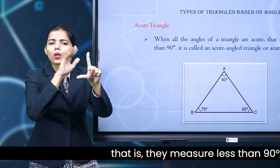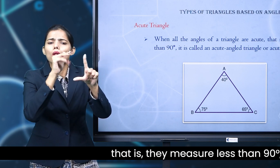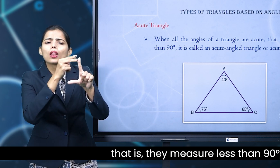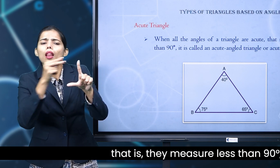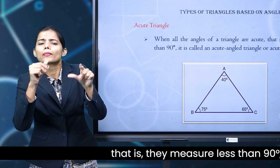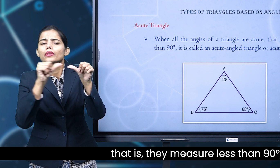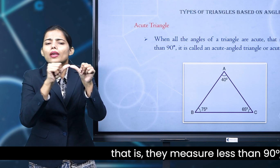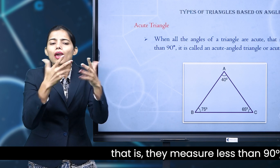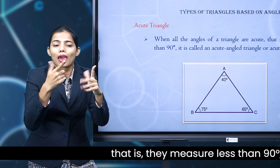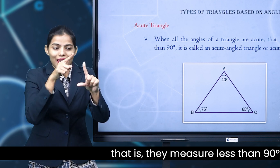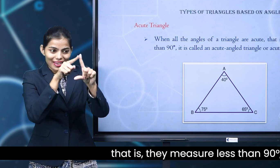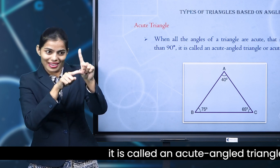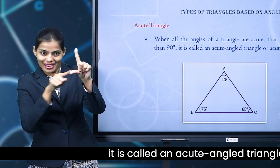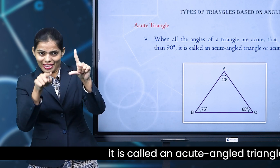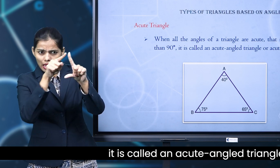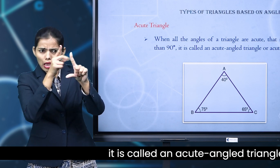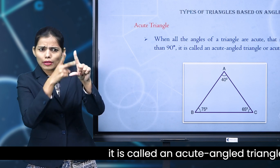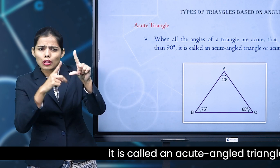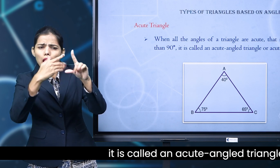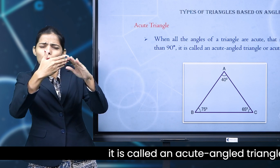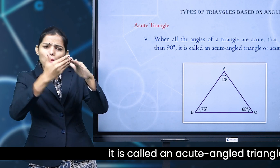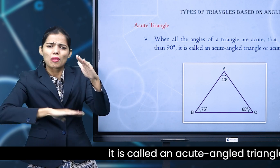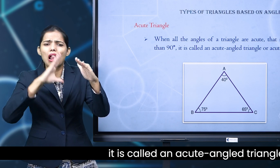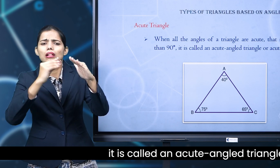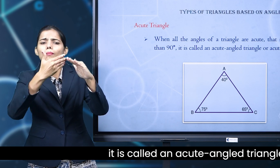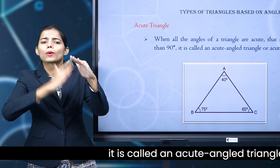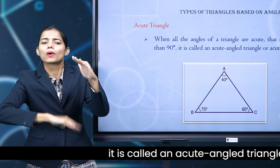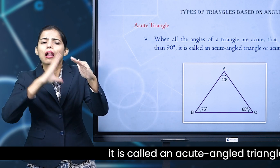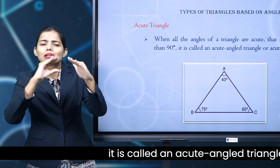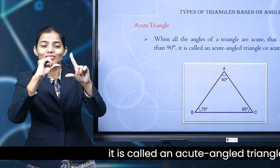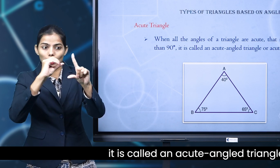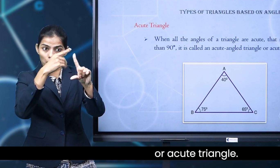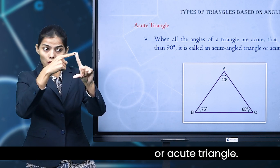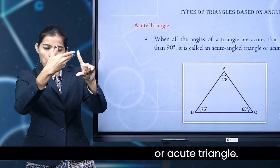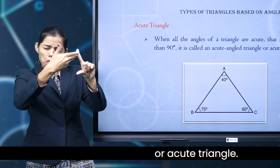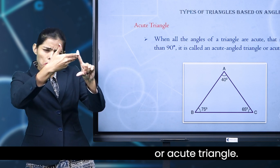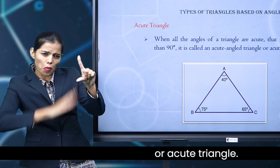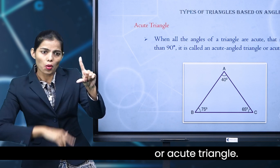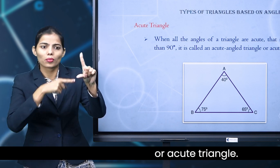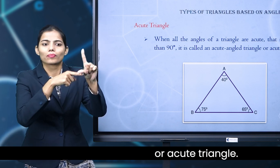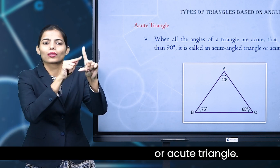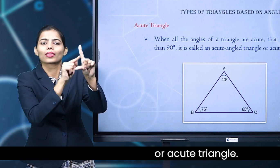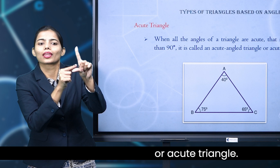degrees. It is called an acute angle triangle or acute triangle.